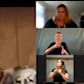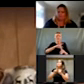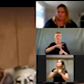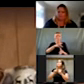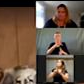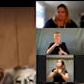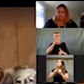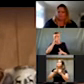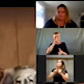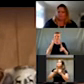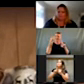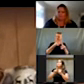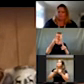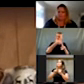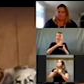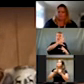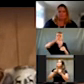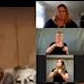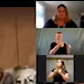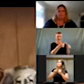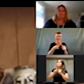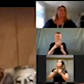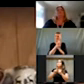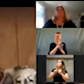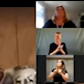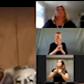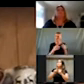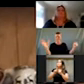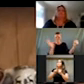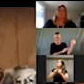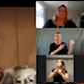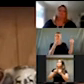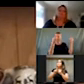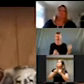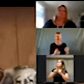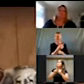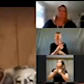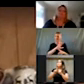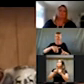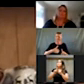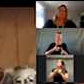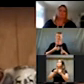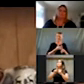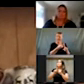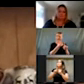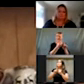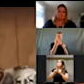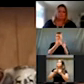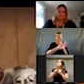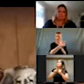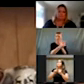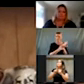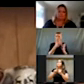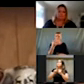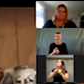including as part of the Access Alliance, for this law to be robust and enforceable. Tell this government that now is the